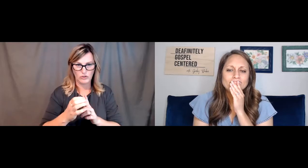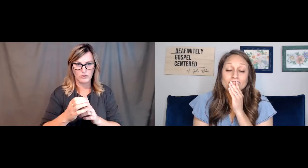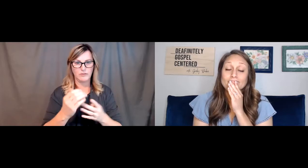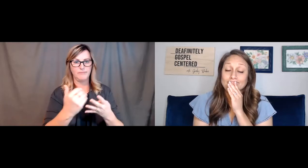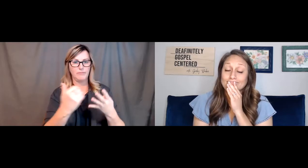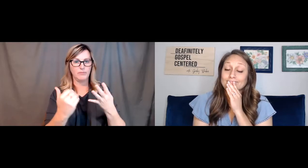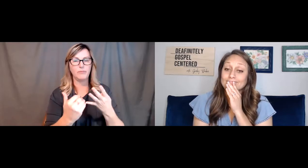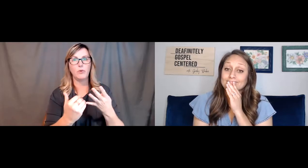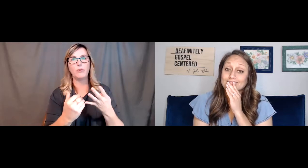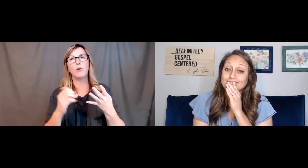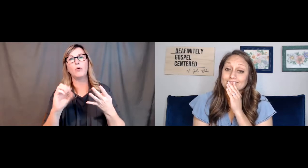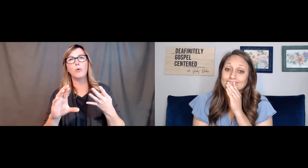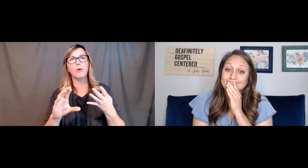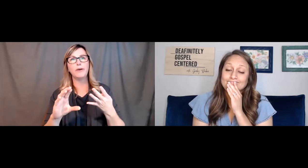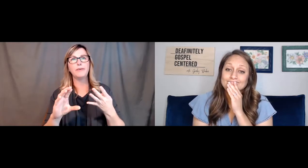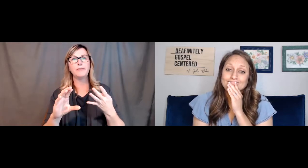Cancel culture.